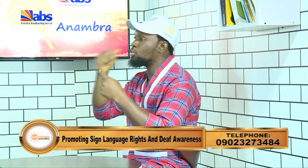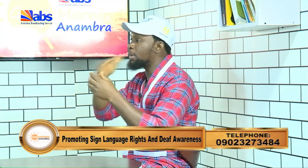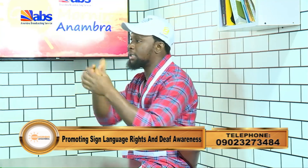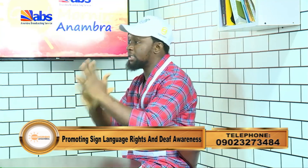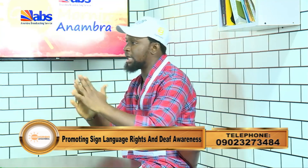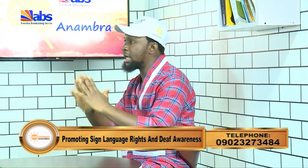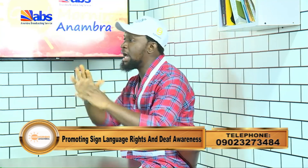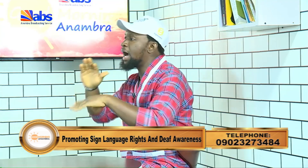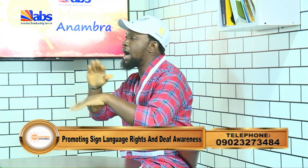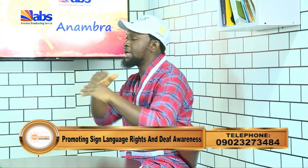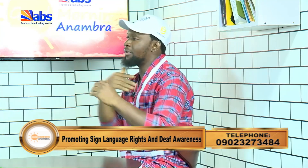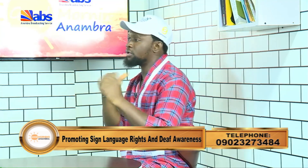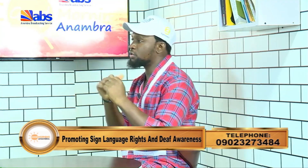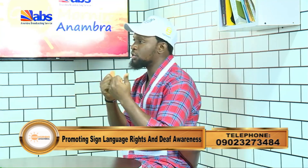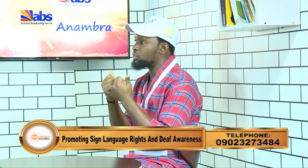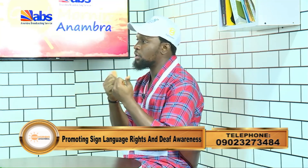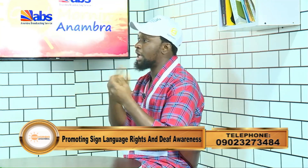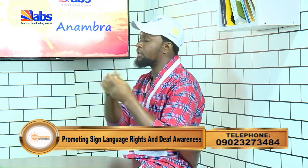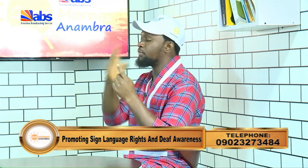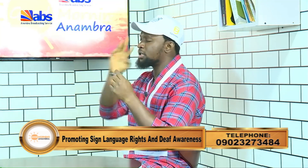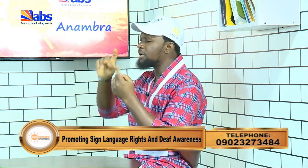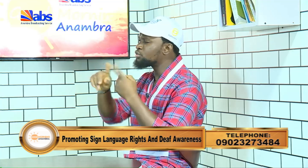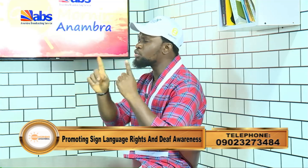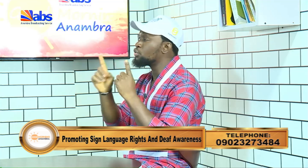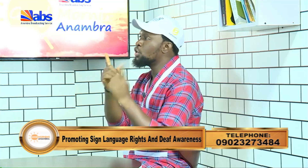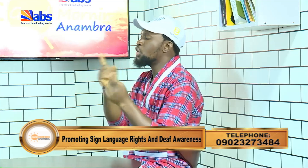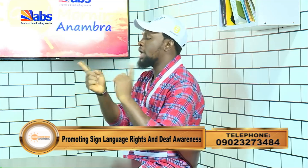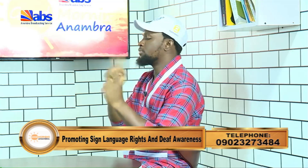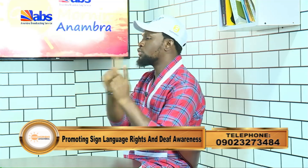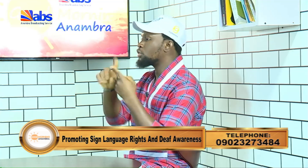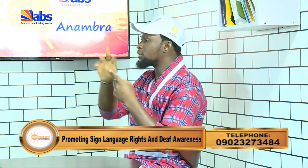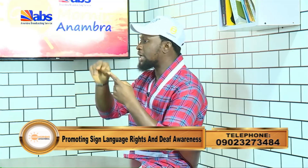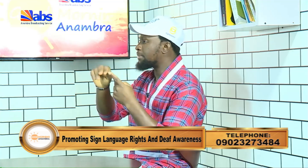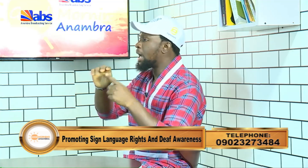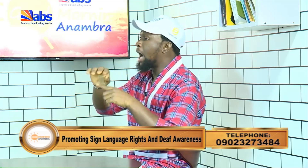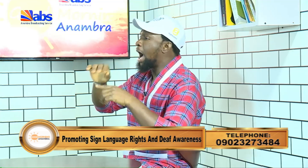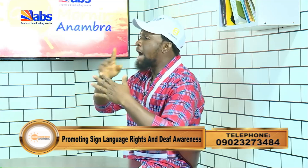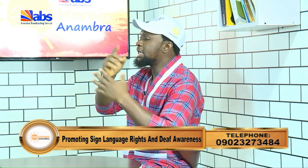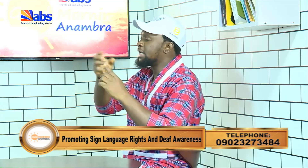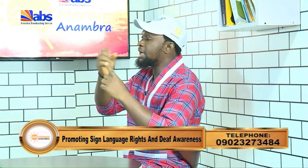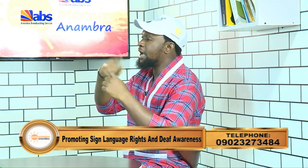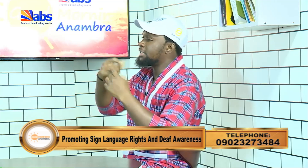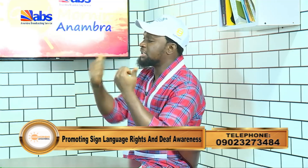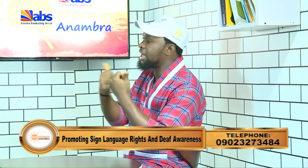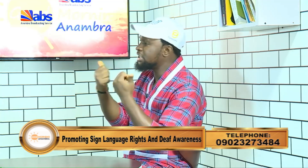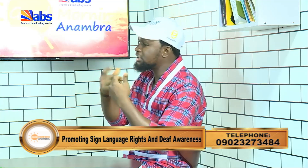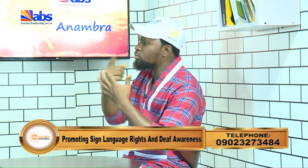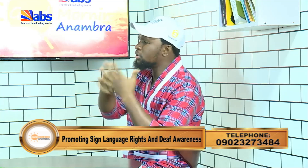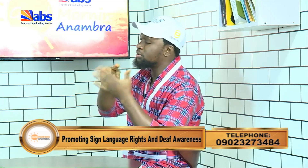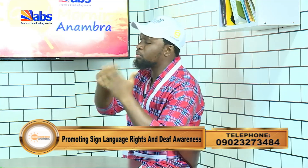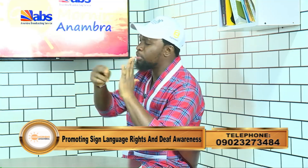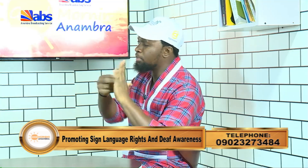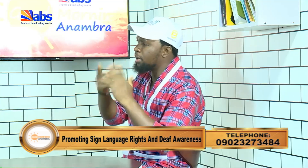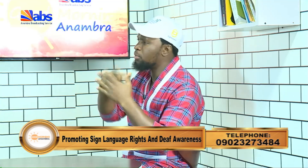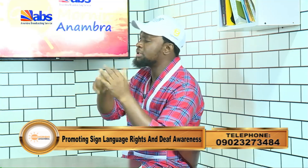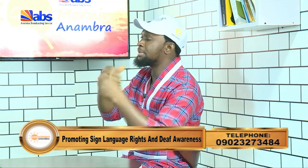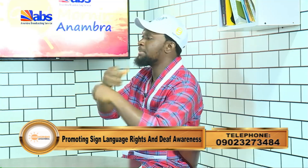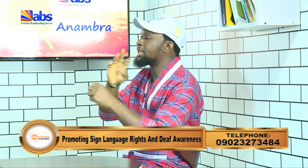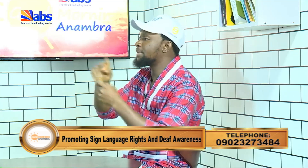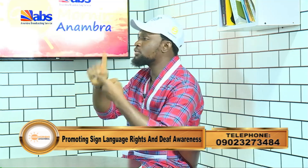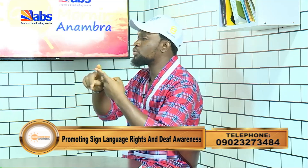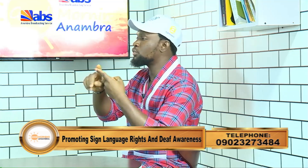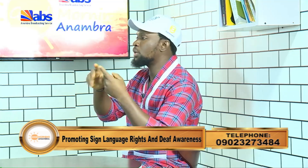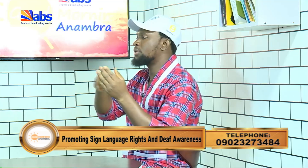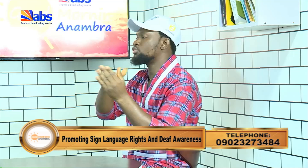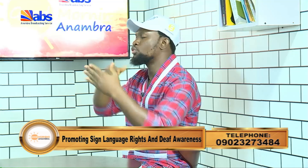to the woman leader in our association, and for them to talk to them the challenges, what is the problem, what made